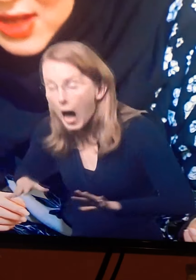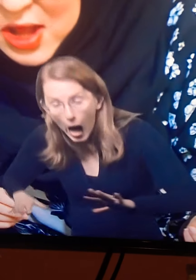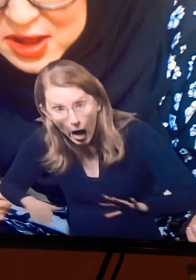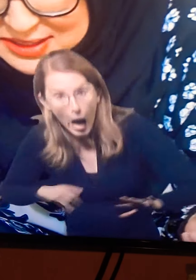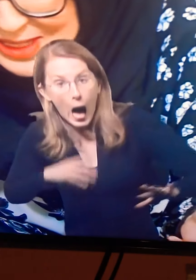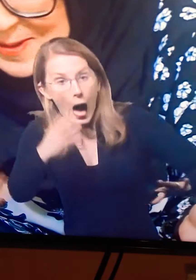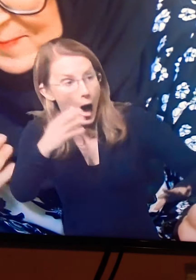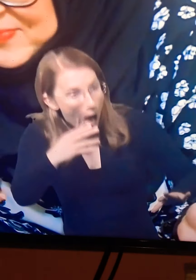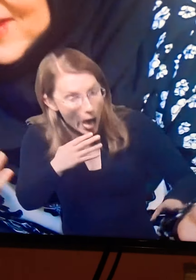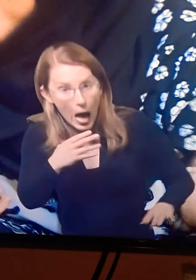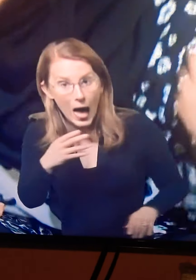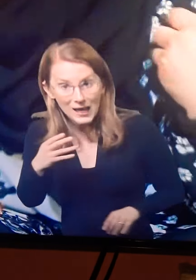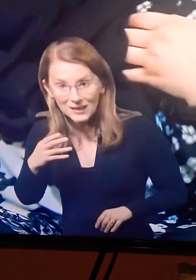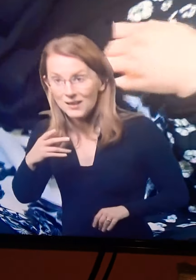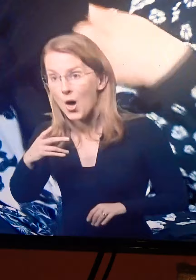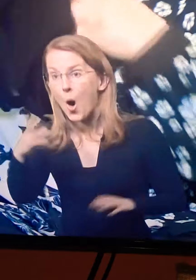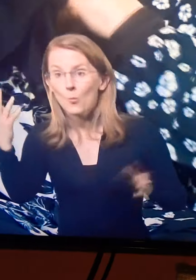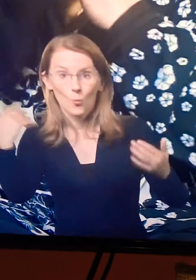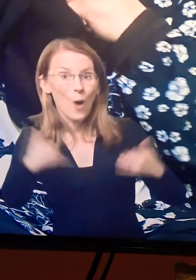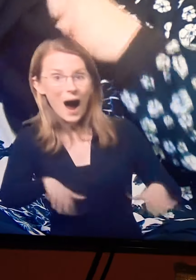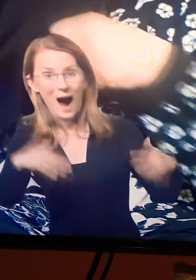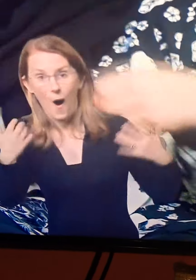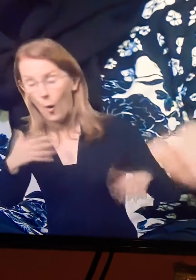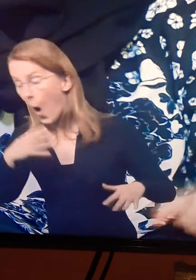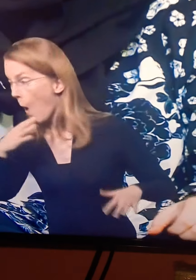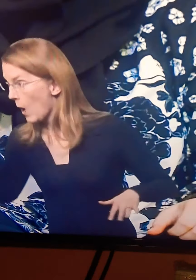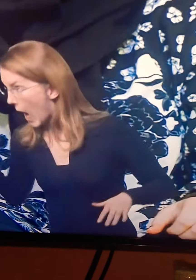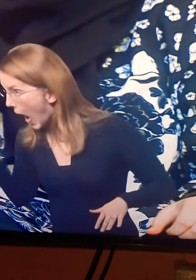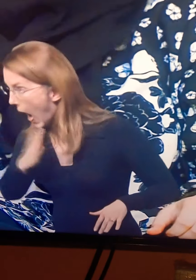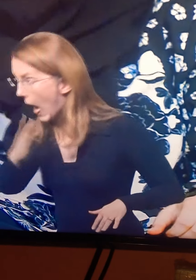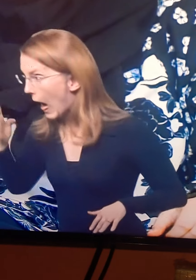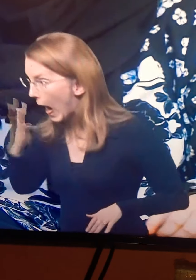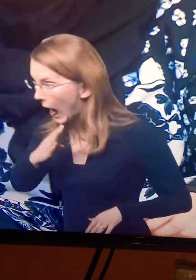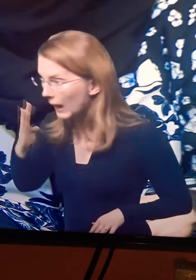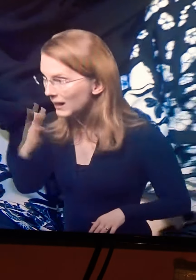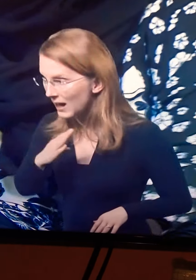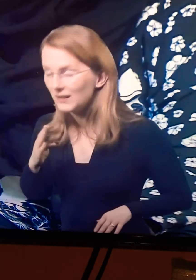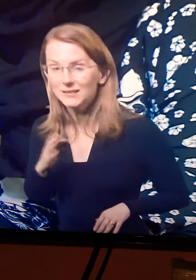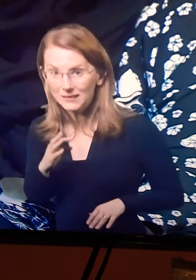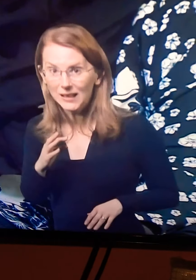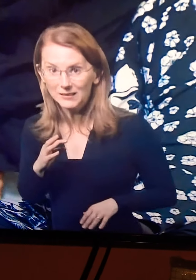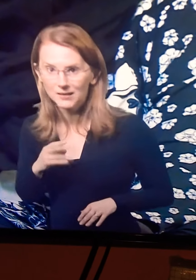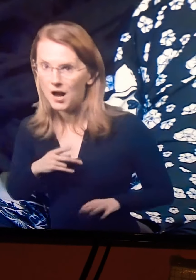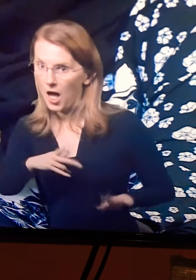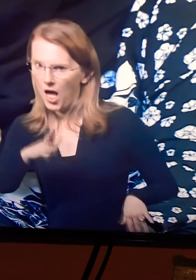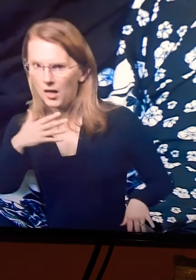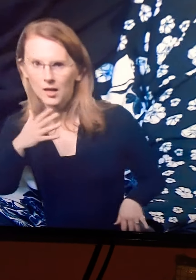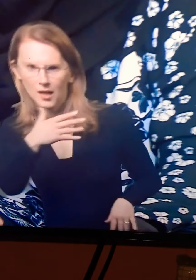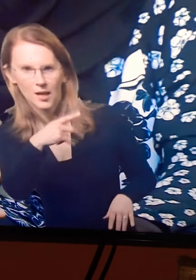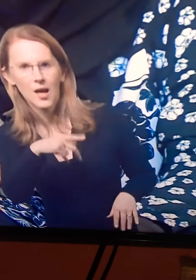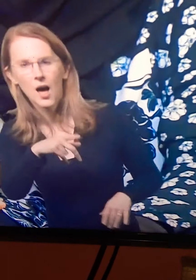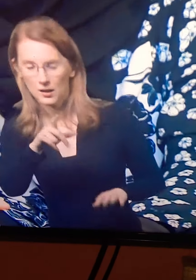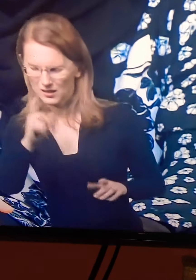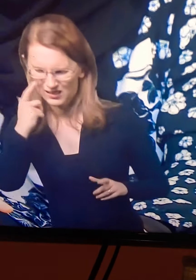Oh. It actually burns. Wow, let's see how long we can last without it. Without water.